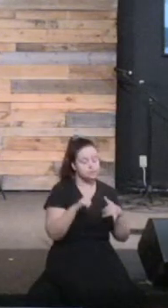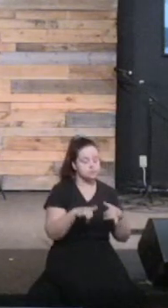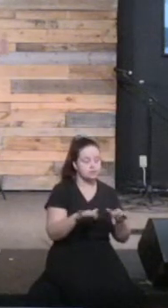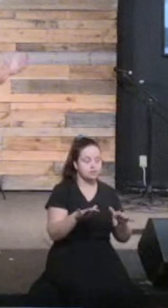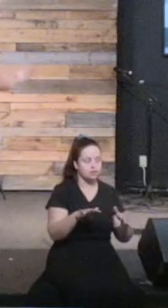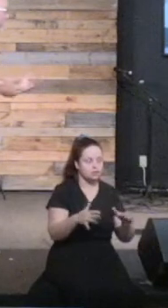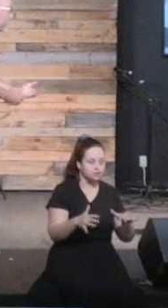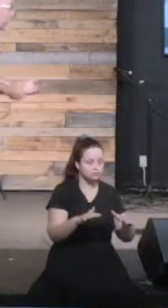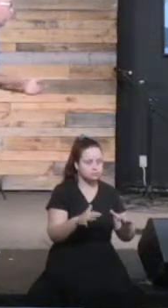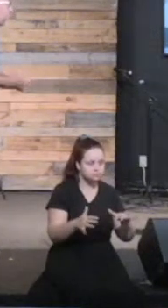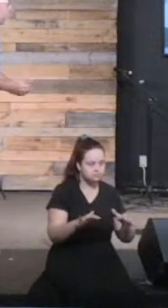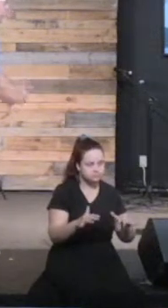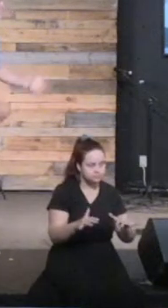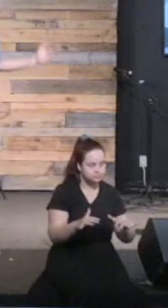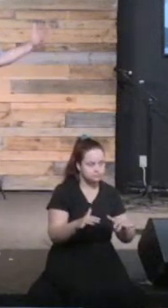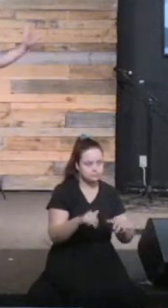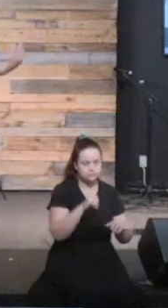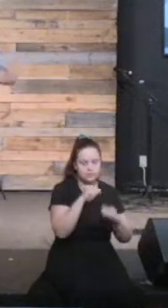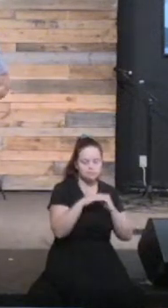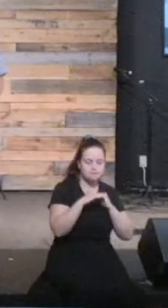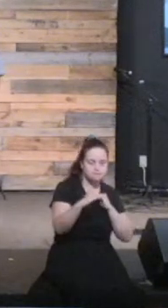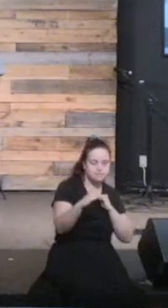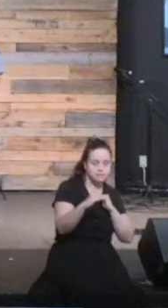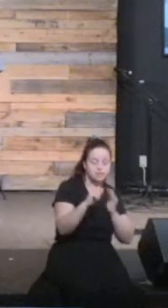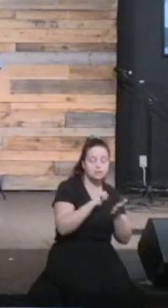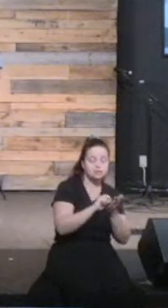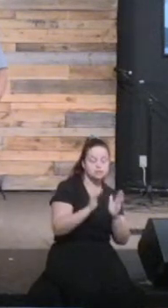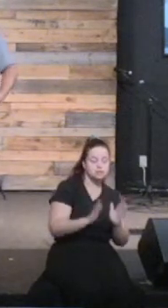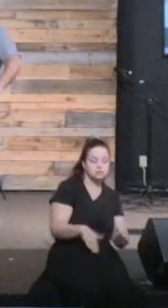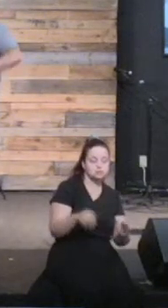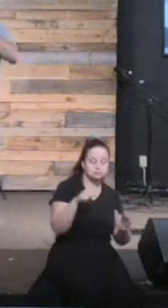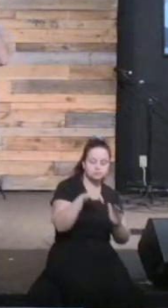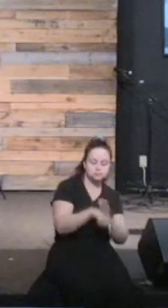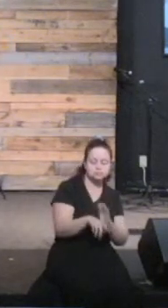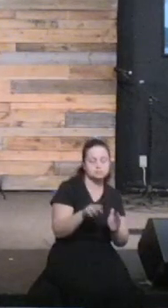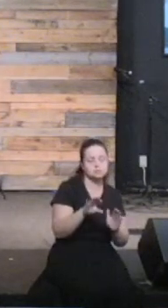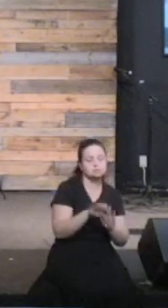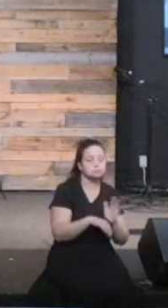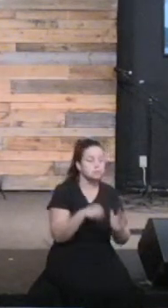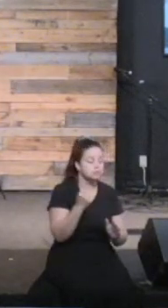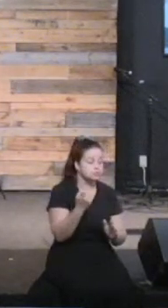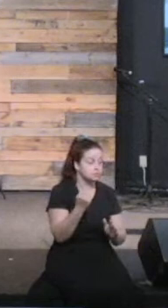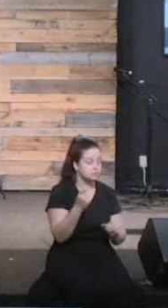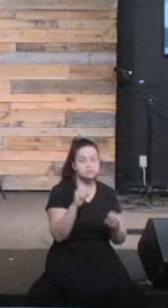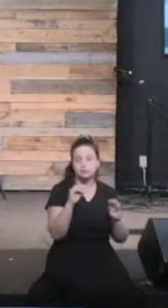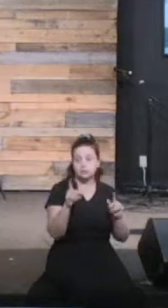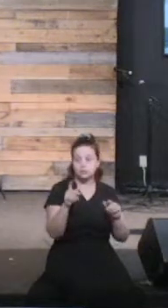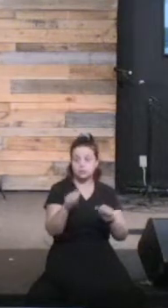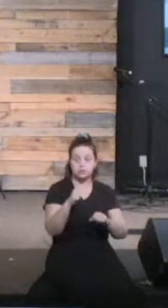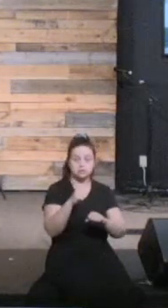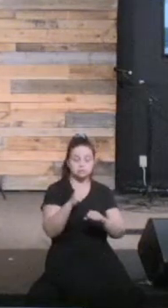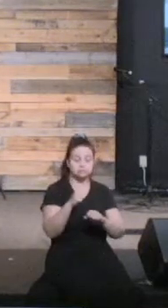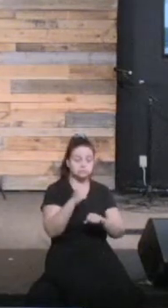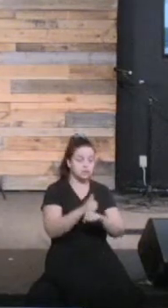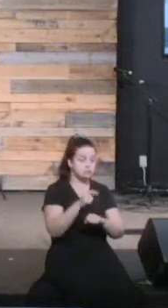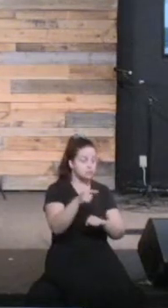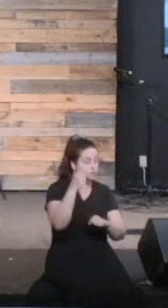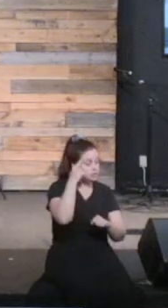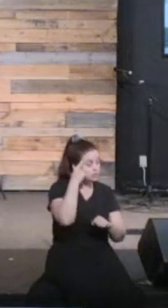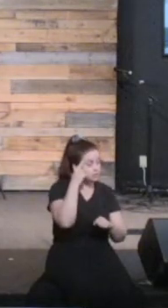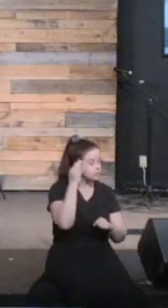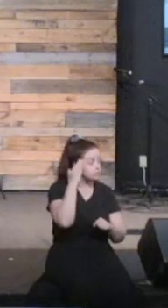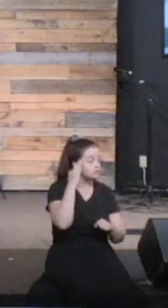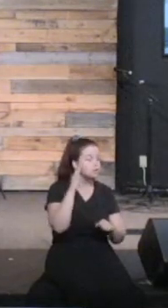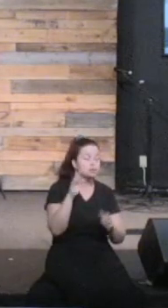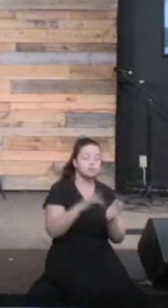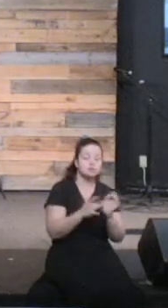and so the author goes into chapter 11. he's like okay I've set you up to to know that Jesus is the